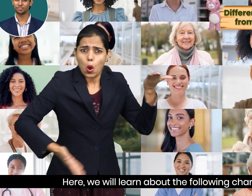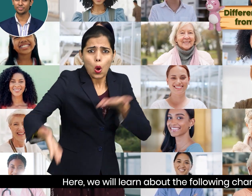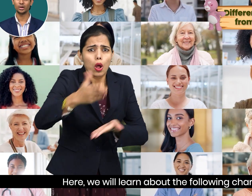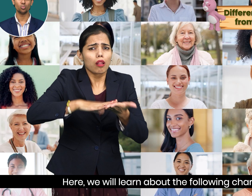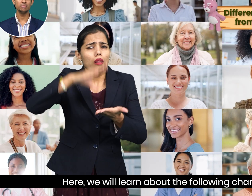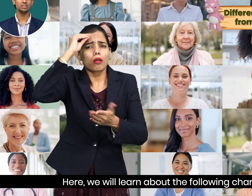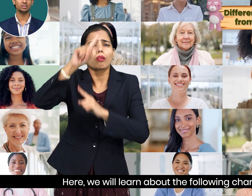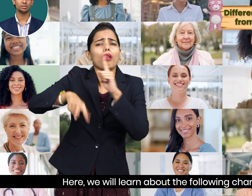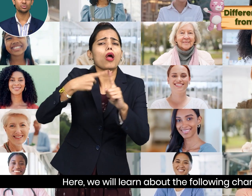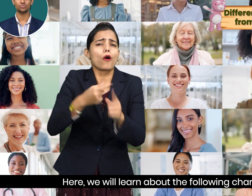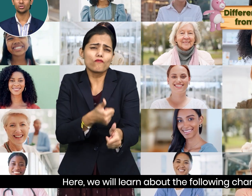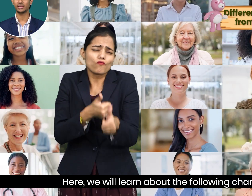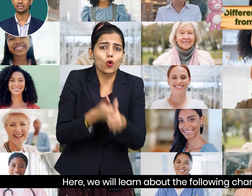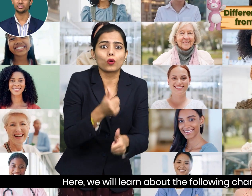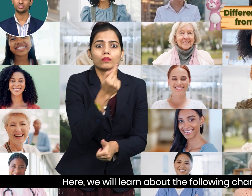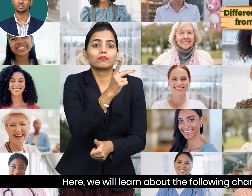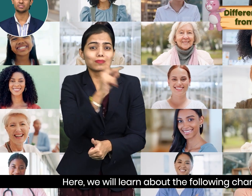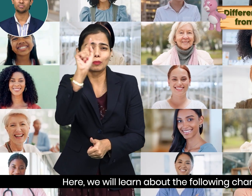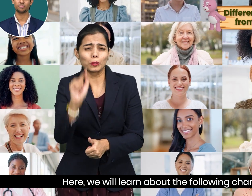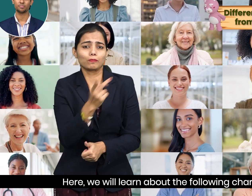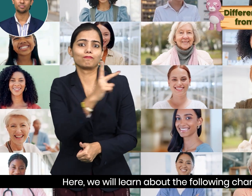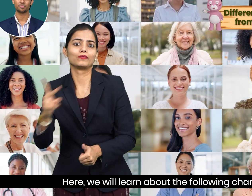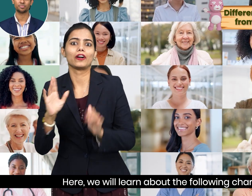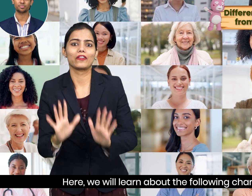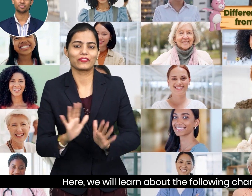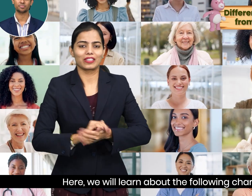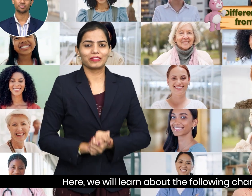Here, we will learn about the following characteristics.